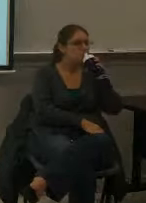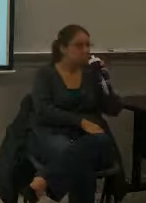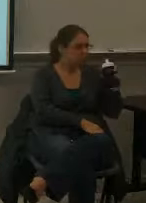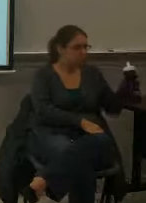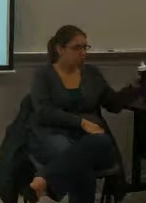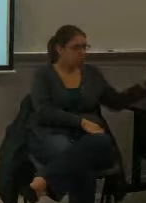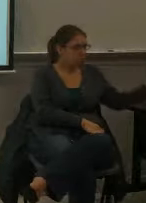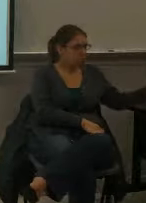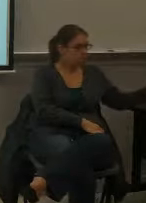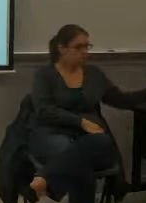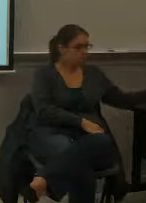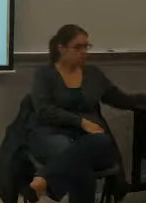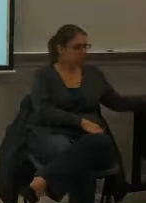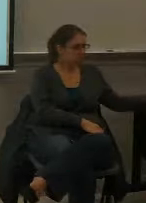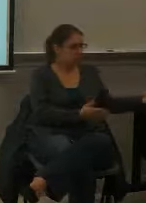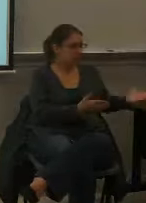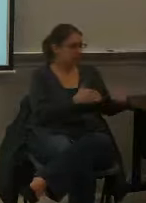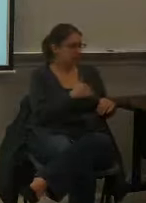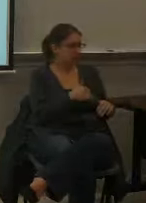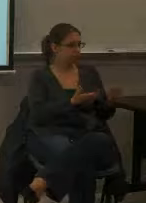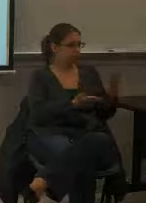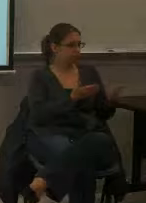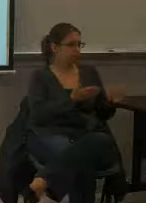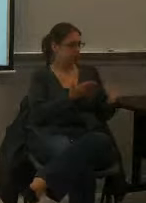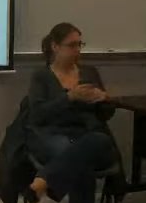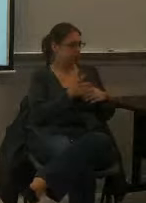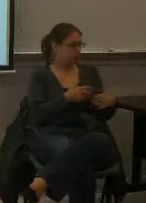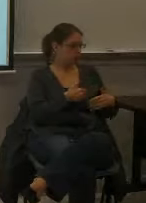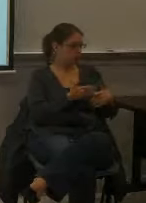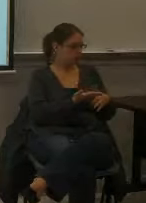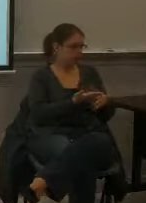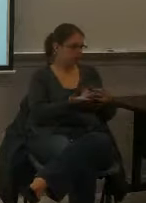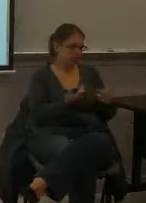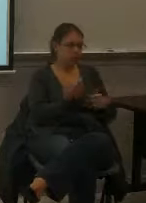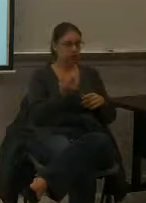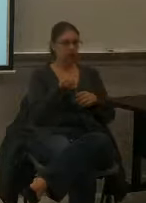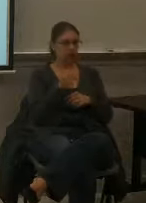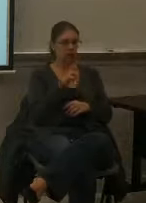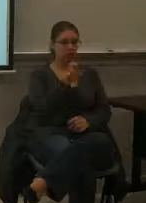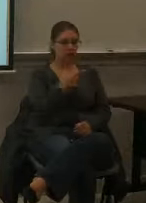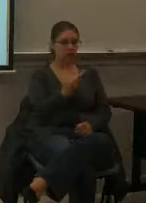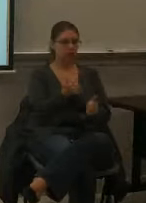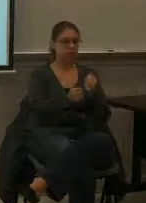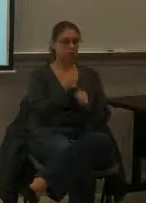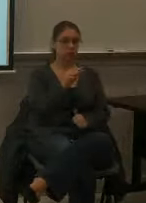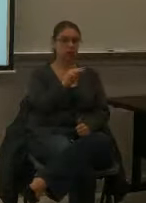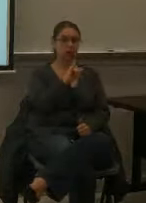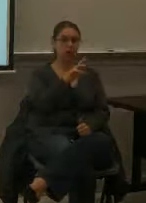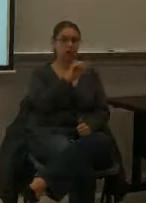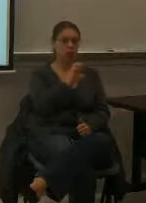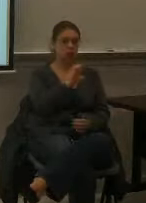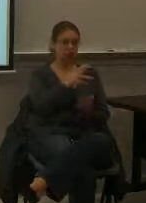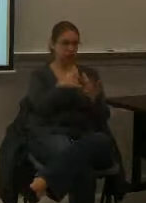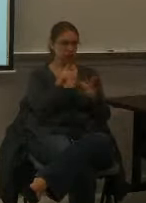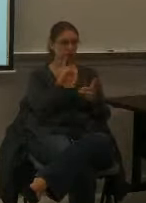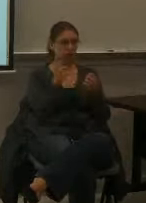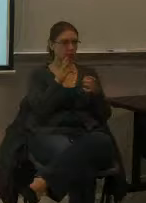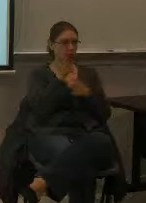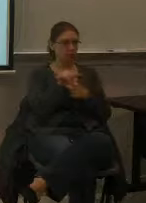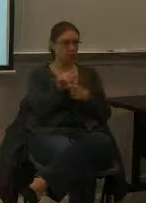And just to there's a little bit of a rehash, and that is that most microbial interactions are mediated